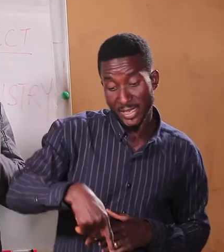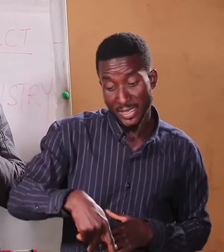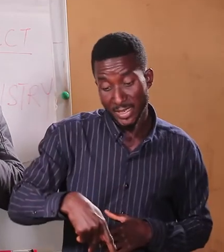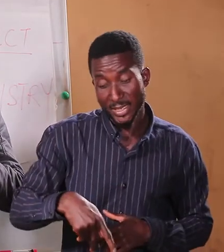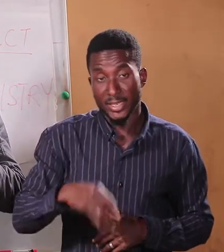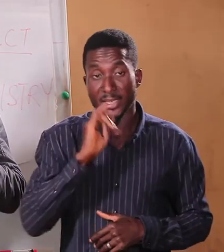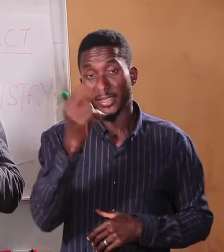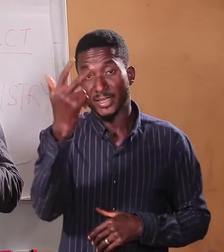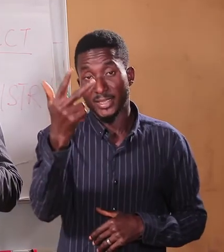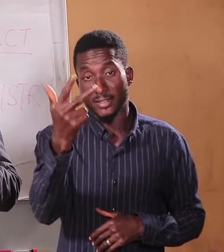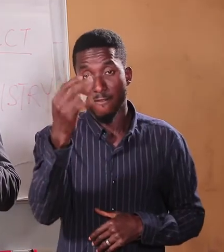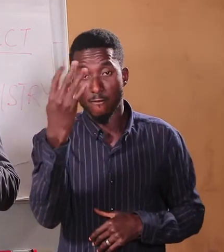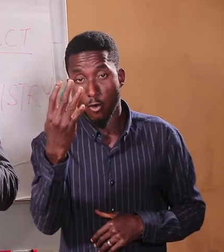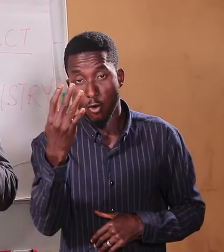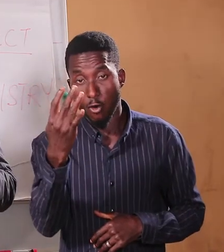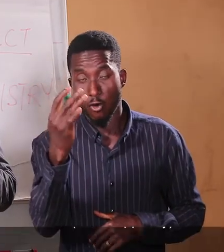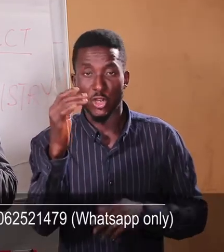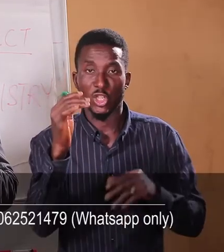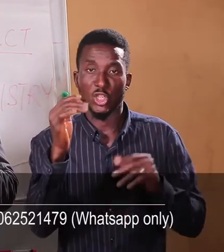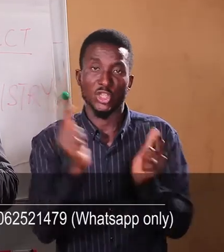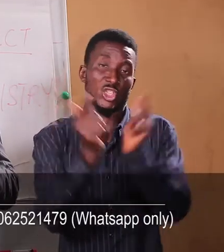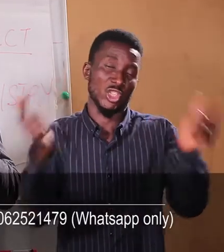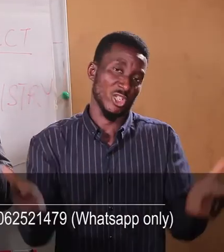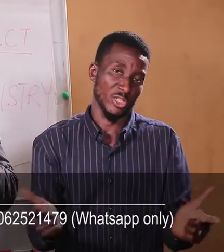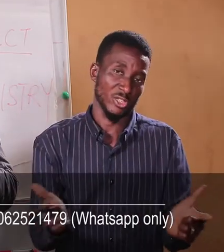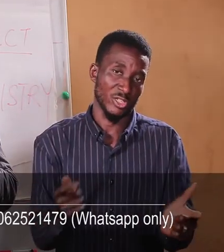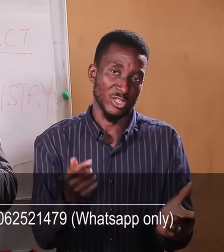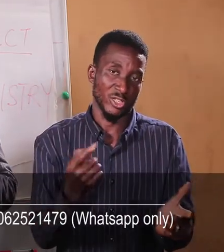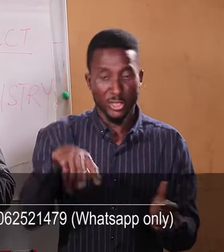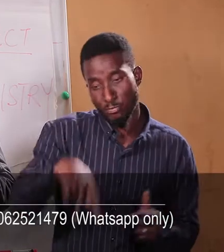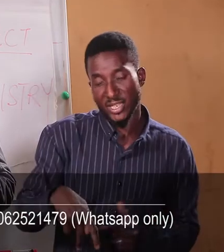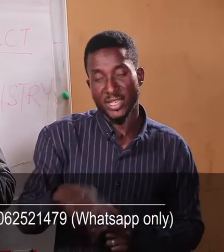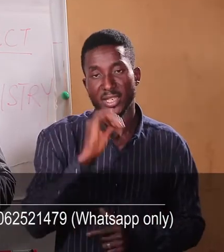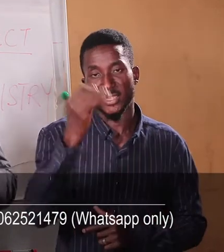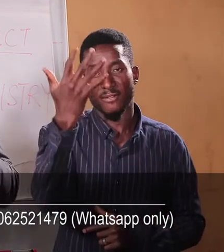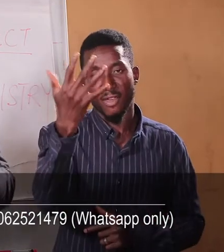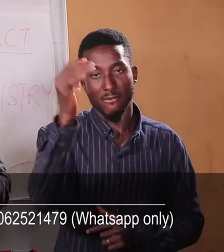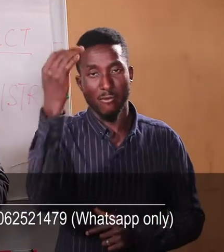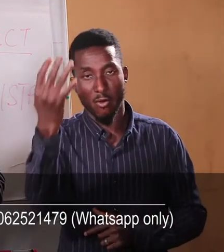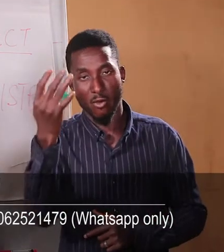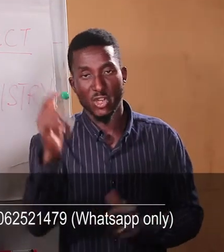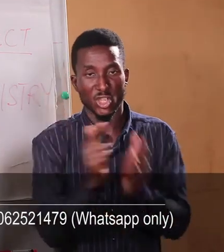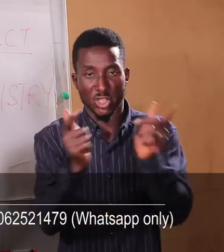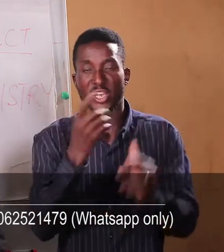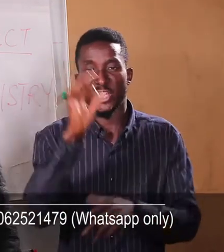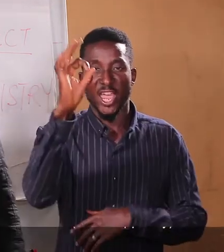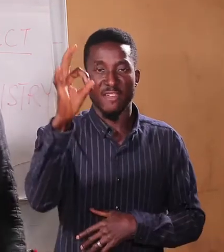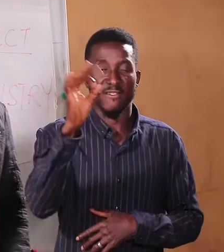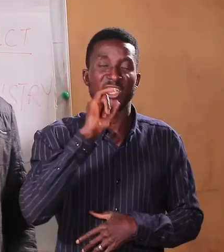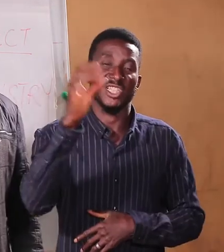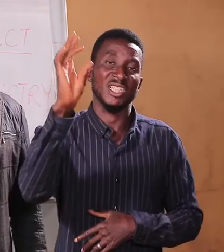is 3-fold degenerate. The 5 orbitals is 5-fold degenerate, and the f orbital